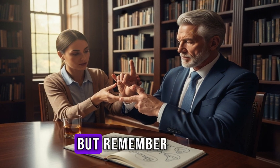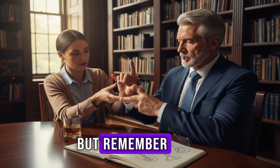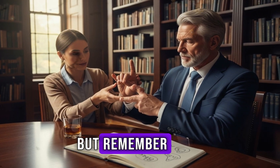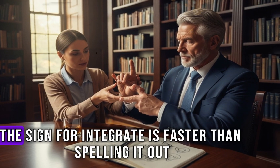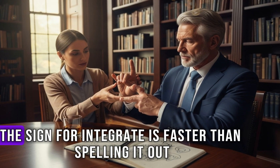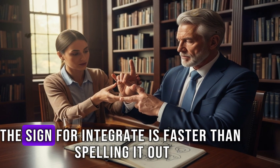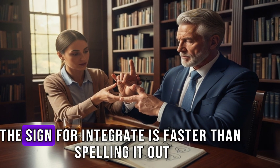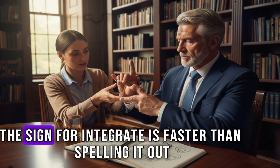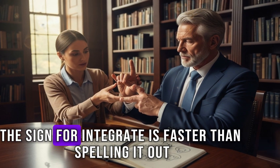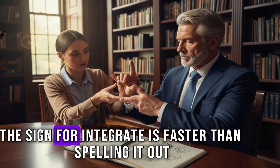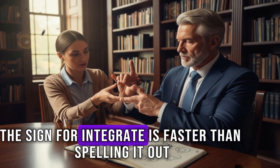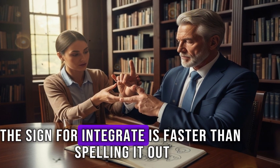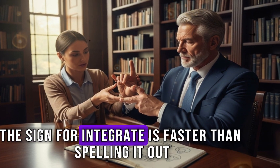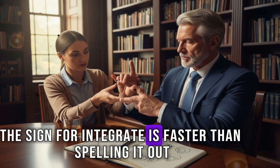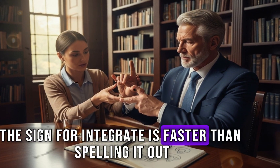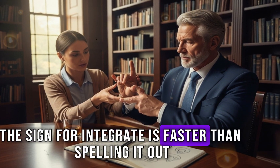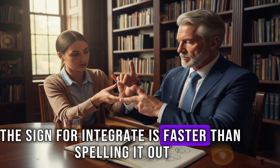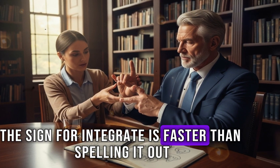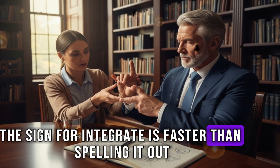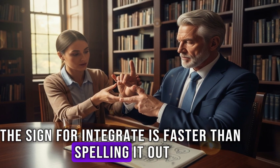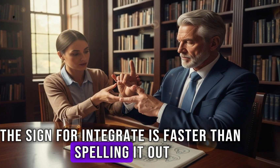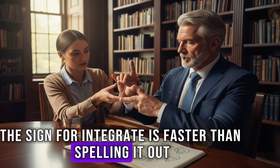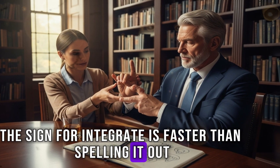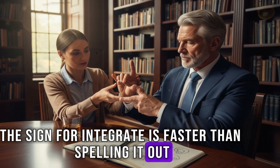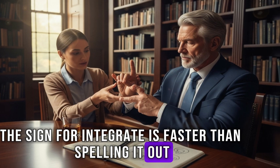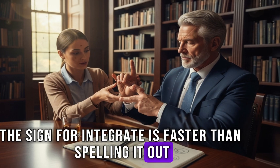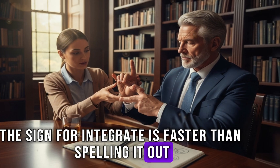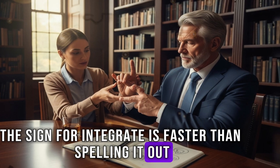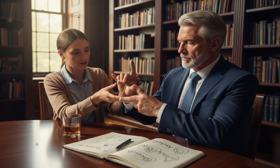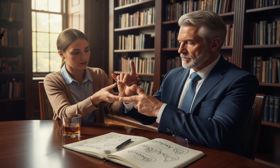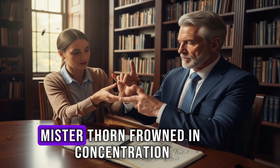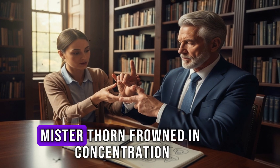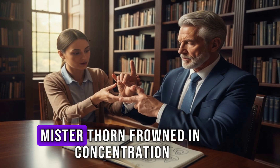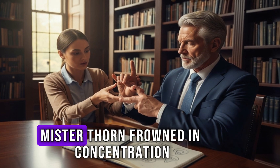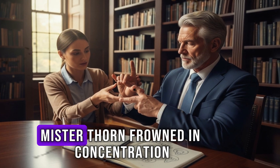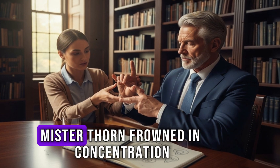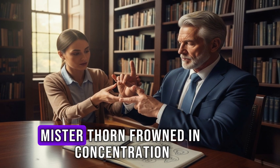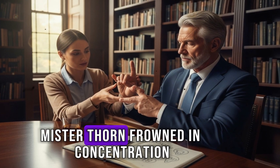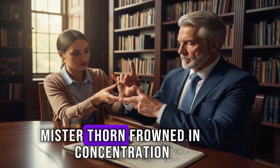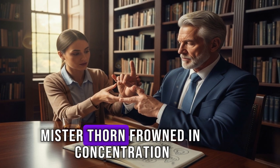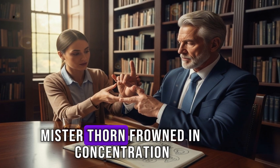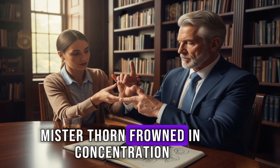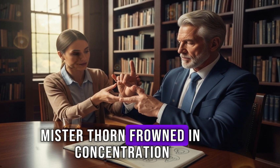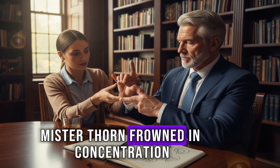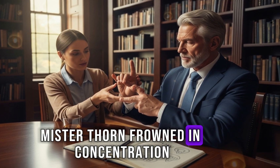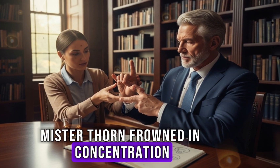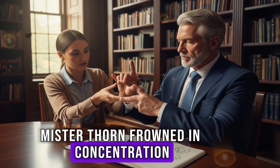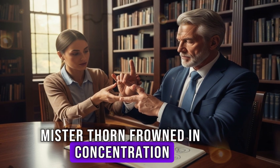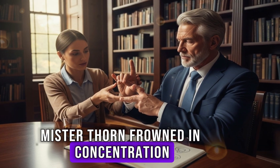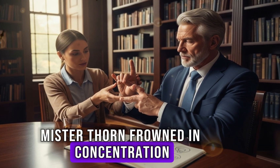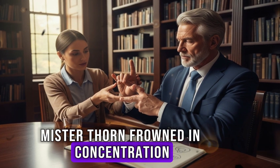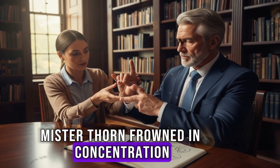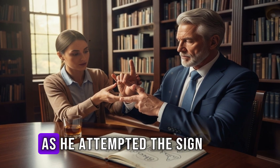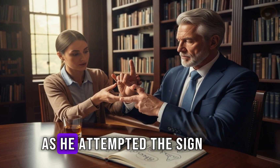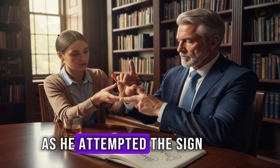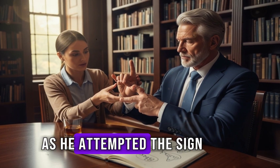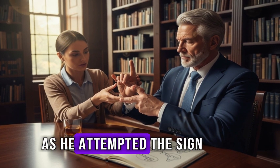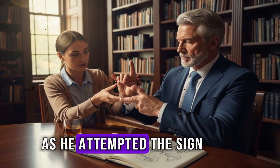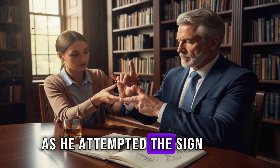remember, the sign for integrate is faster than spelling it out. Mr. Thorne frowned in concentration as he attempted the